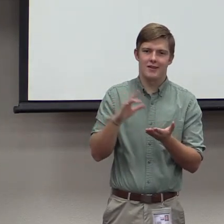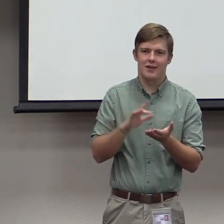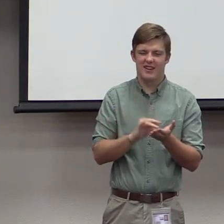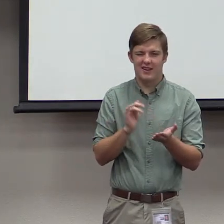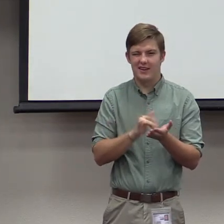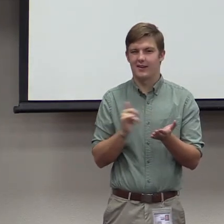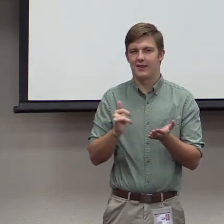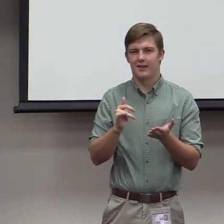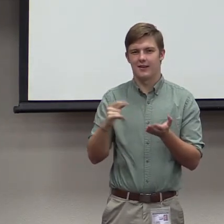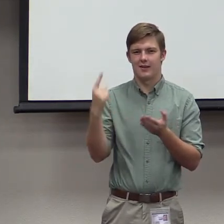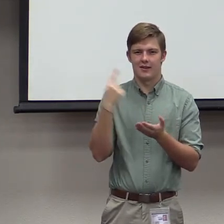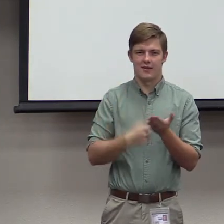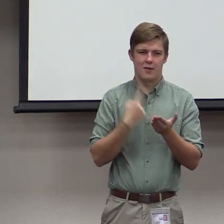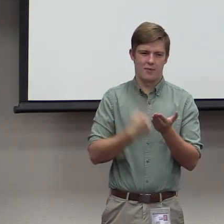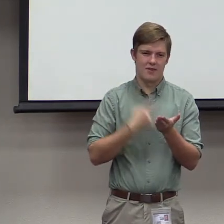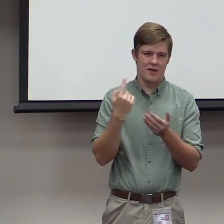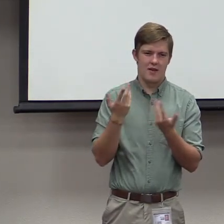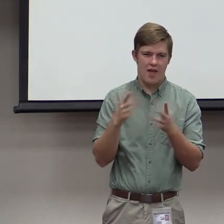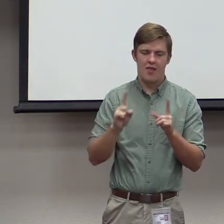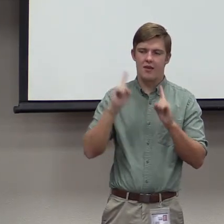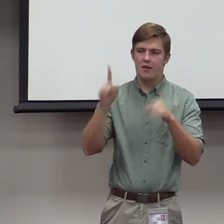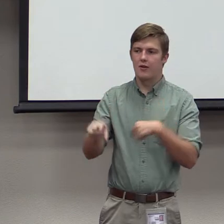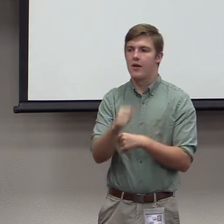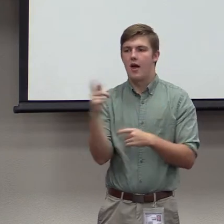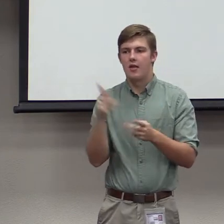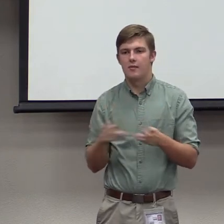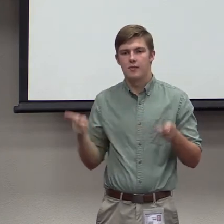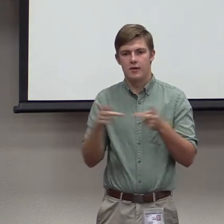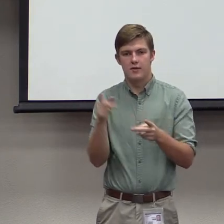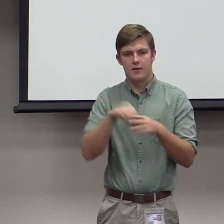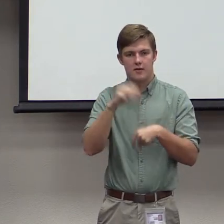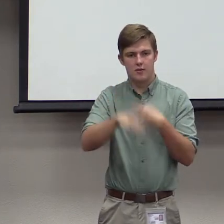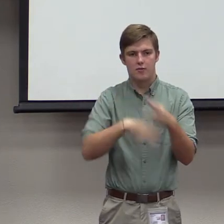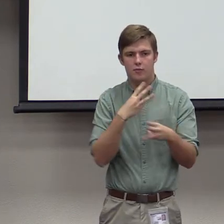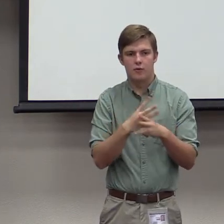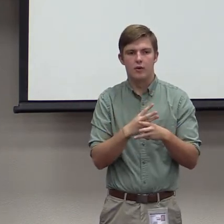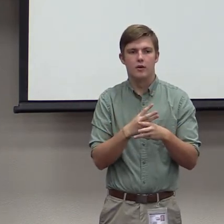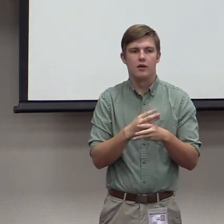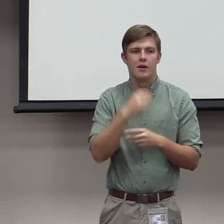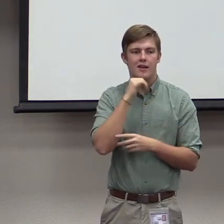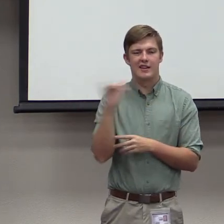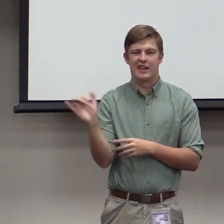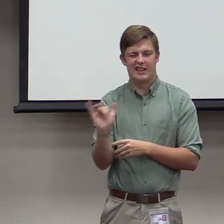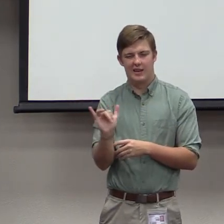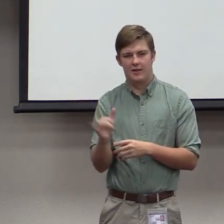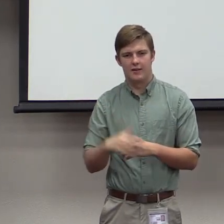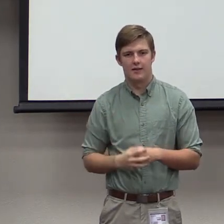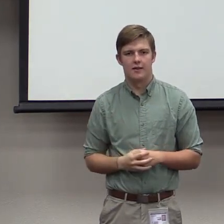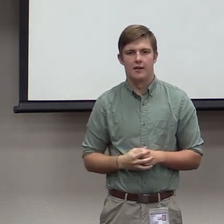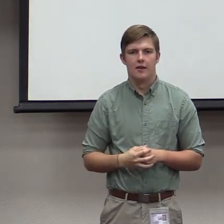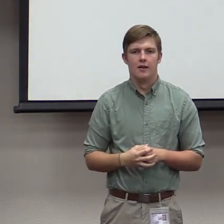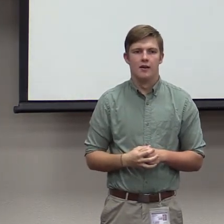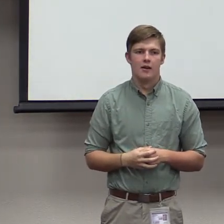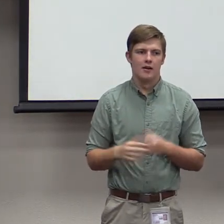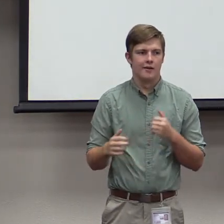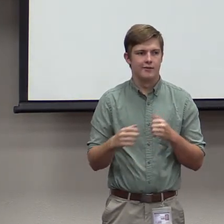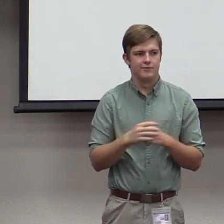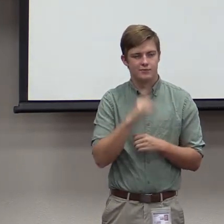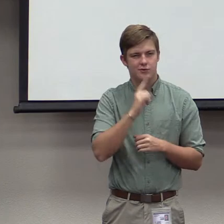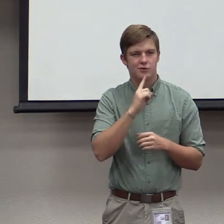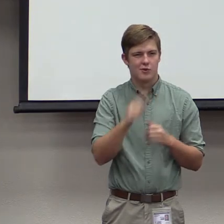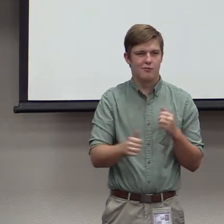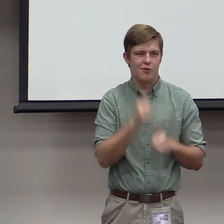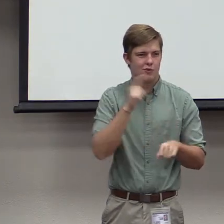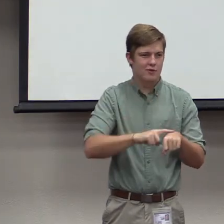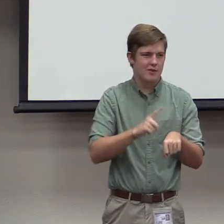sometimes, and then you go to other places in the world, and it's not like that. In fact, most of the time when I get